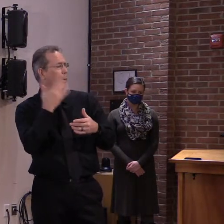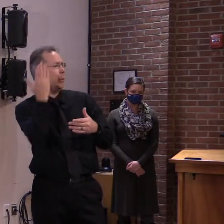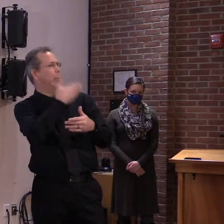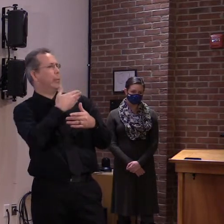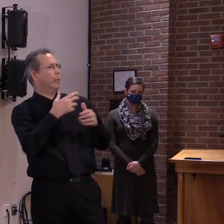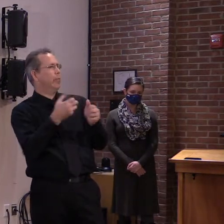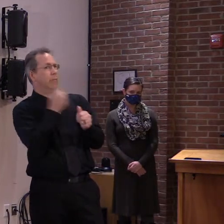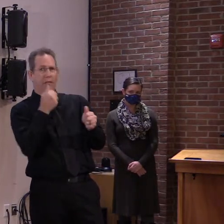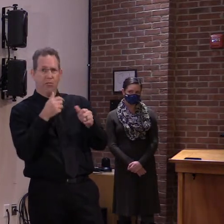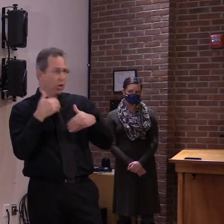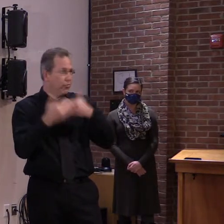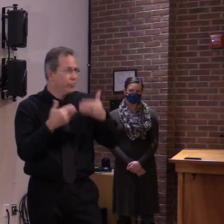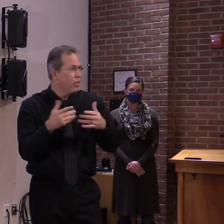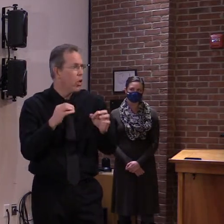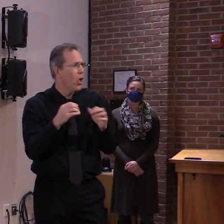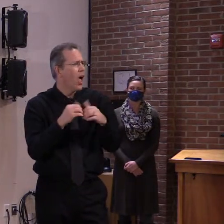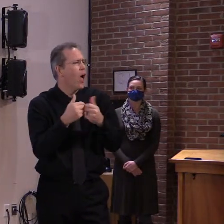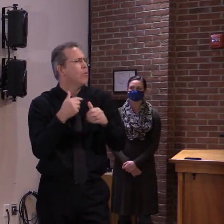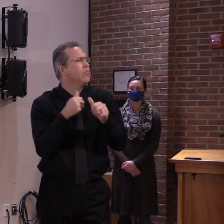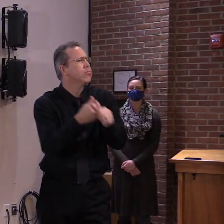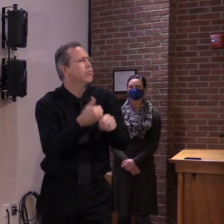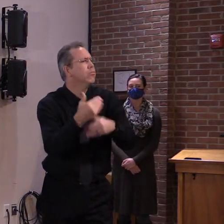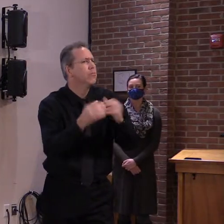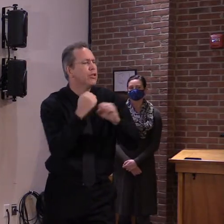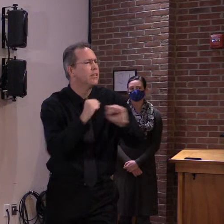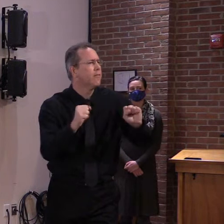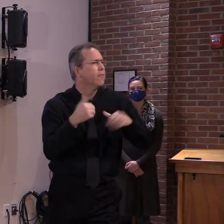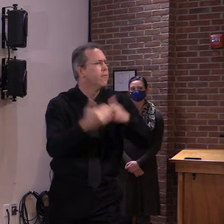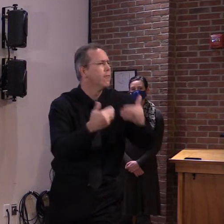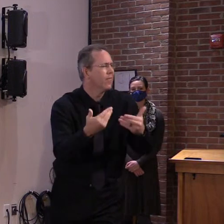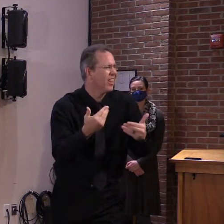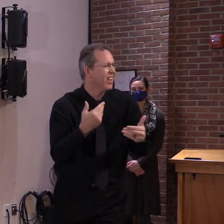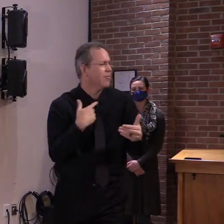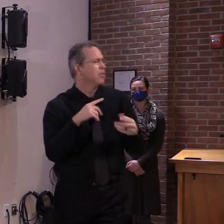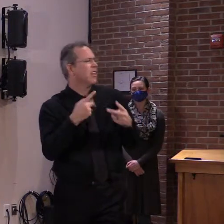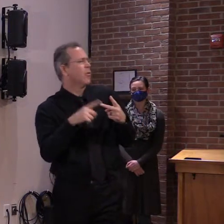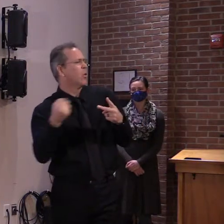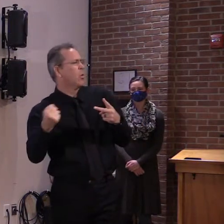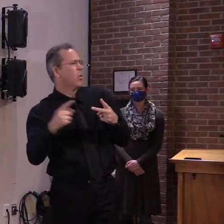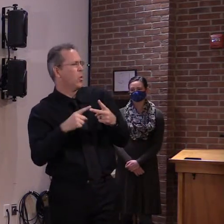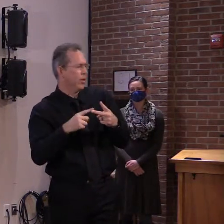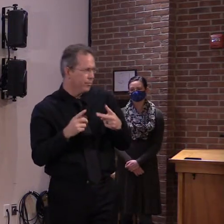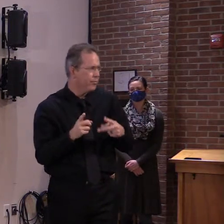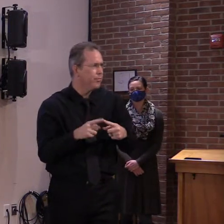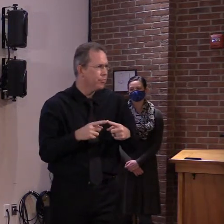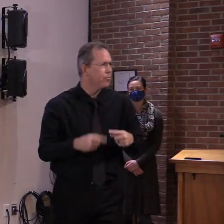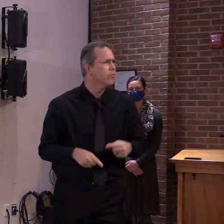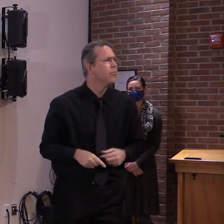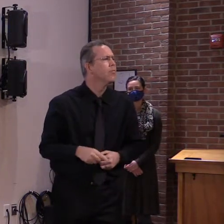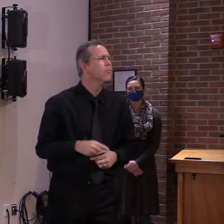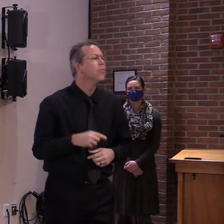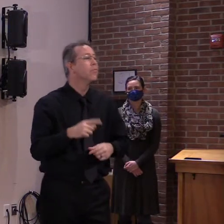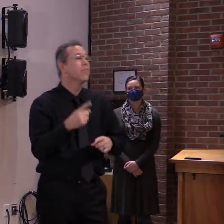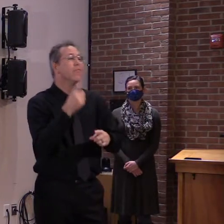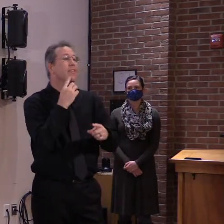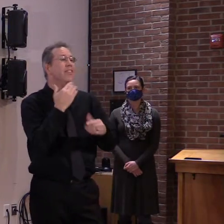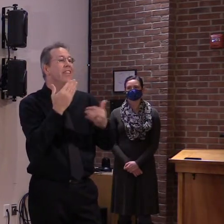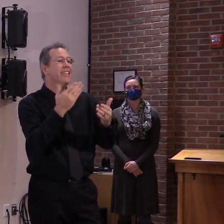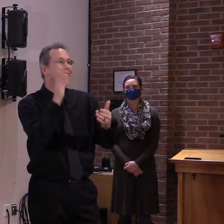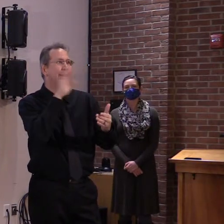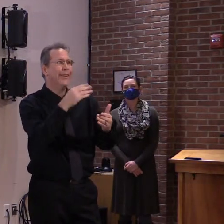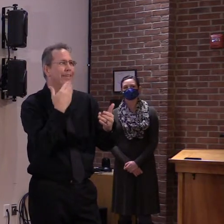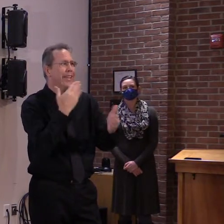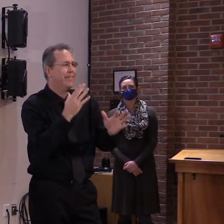from just anecdotally and from my moving around on that day myself, it didn't seem as though there was much traffic